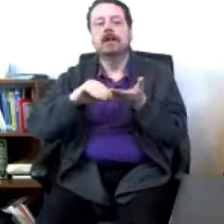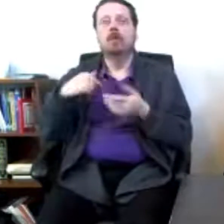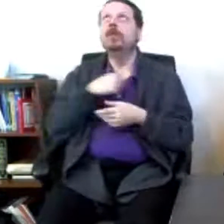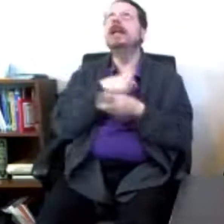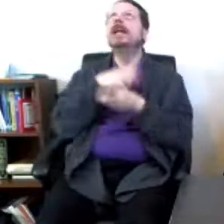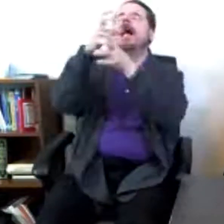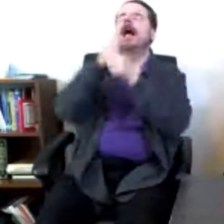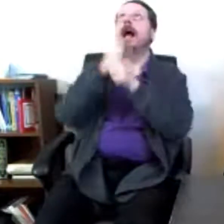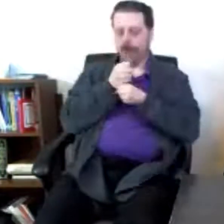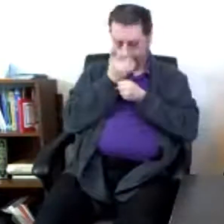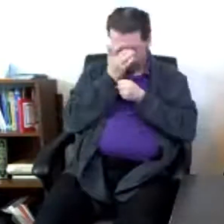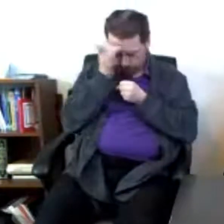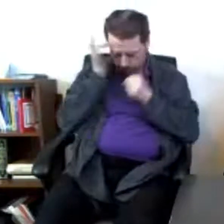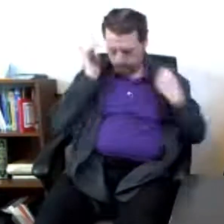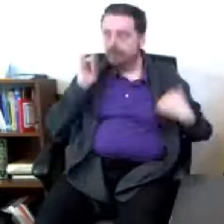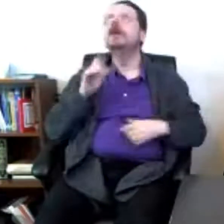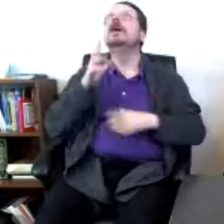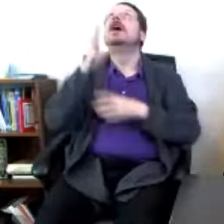forgetting